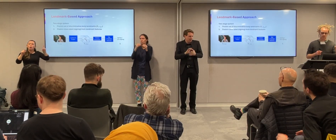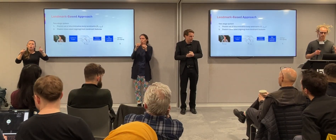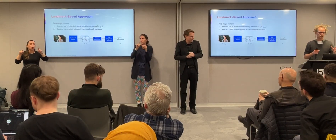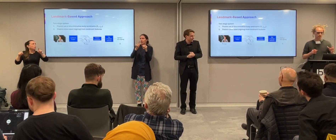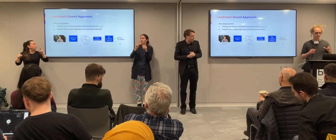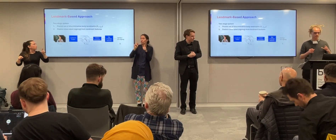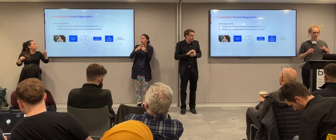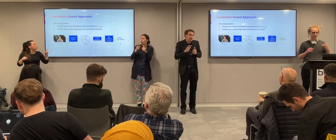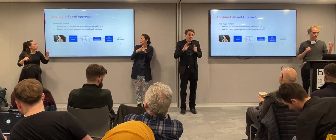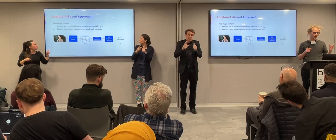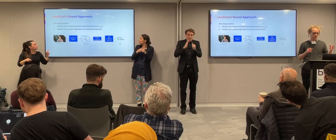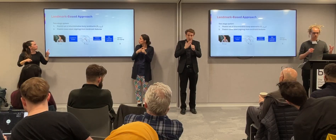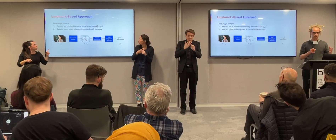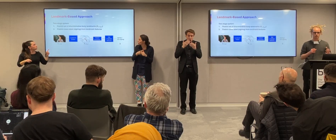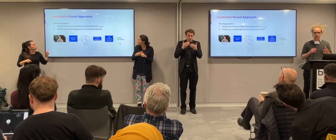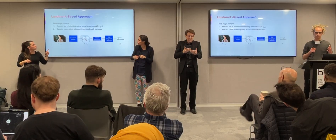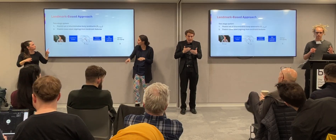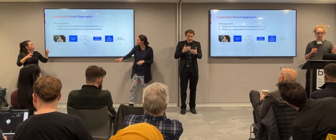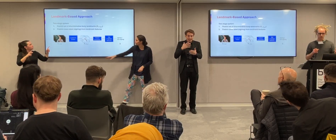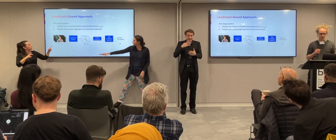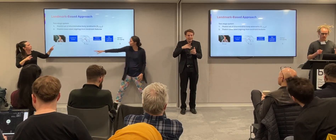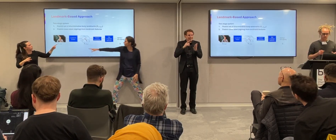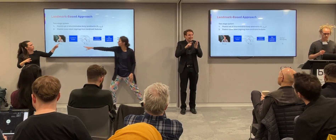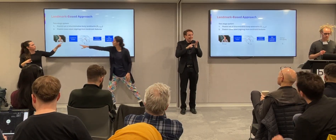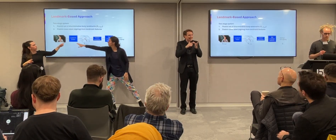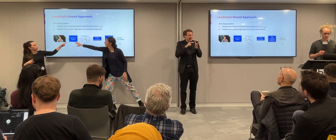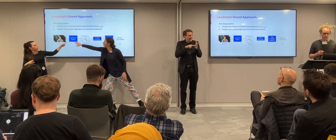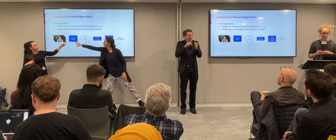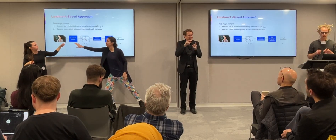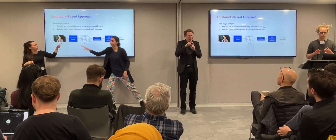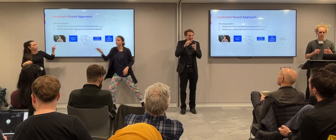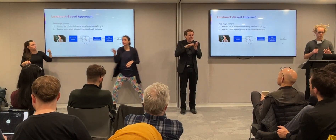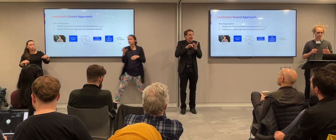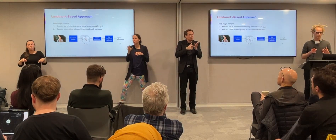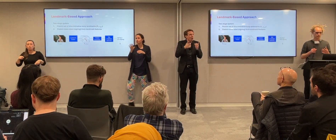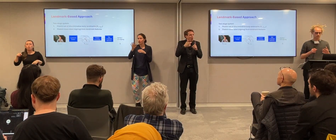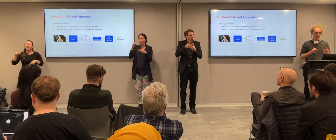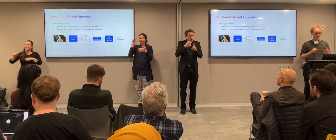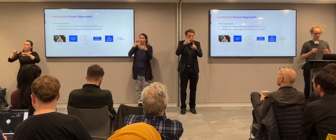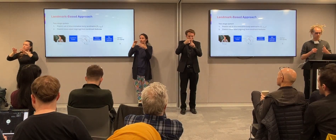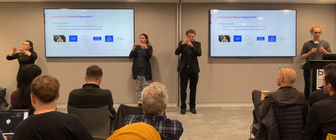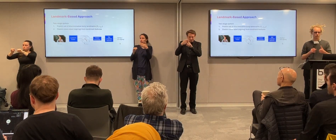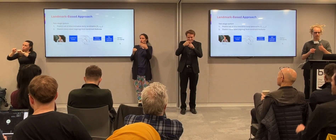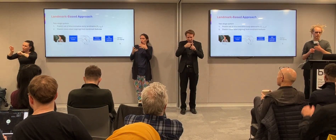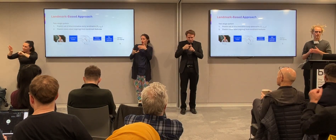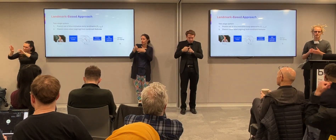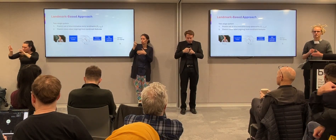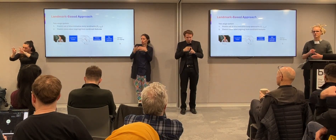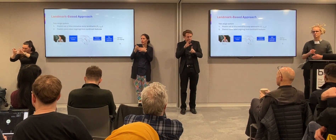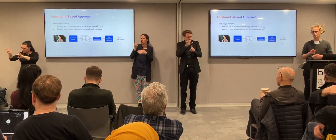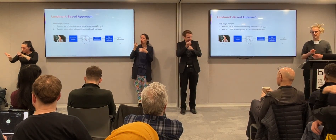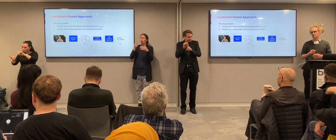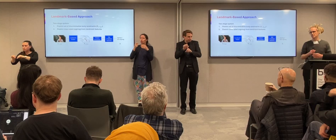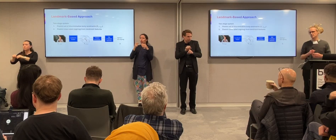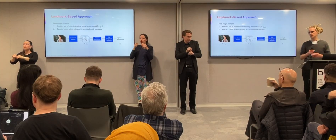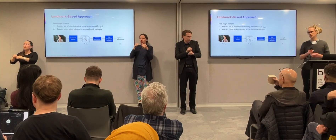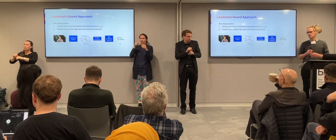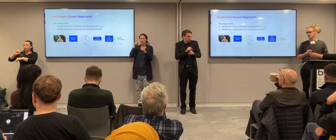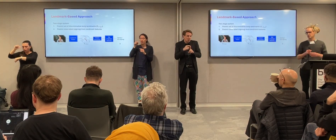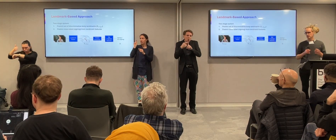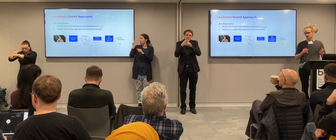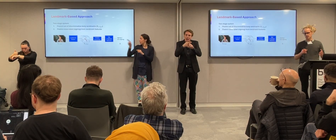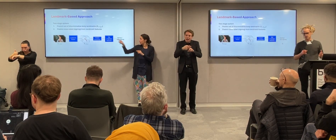stage is the landmark or feature extractor, if you want. That landmark tracker basically predicts